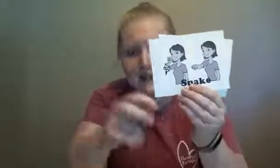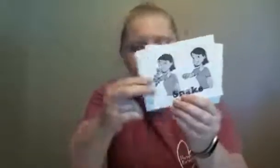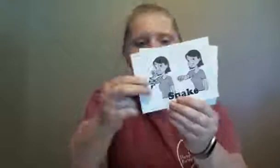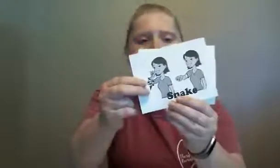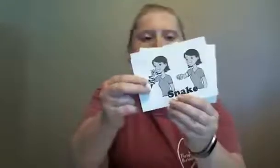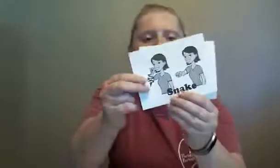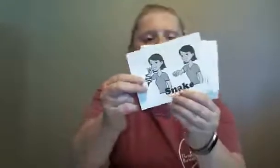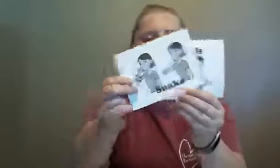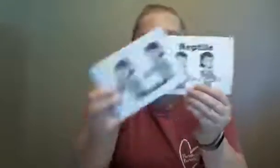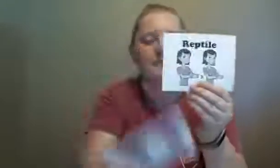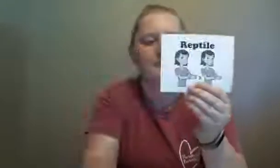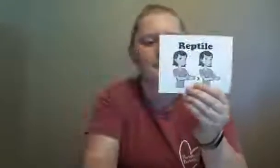snake,